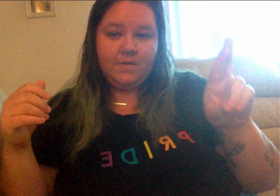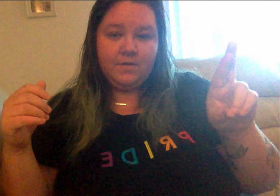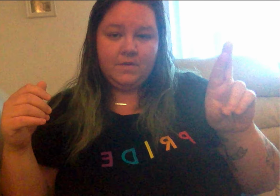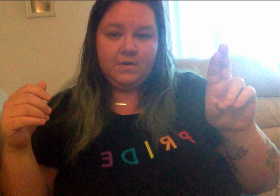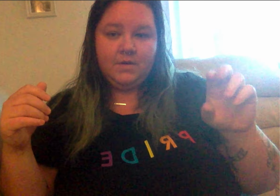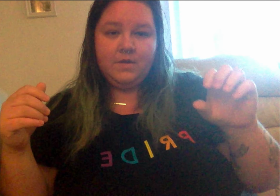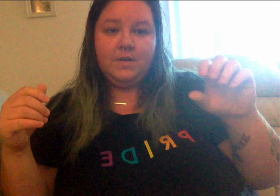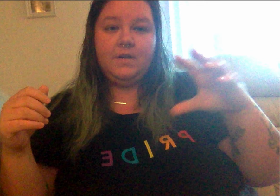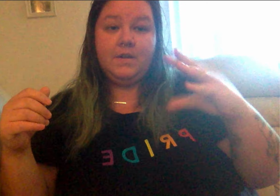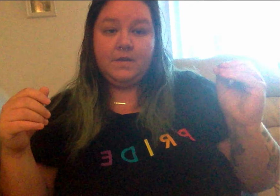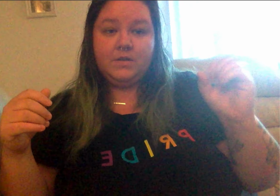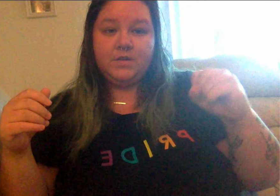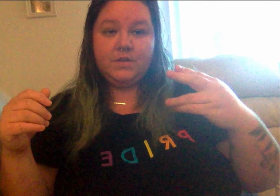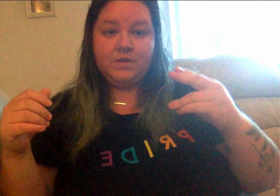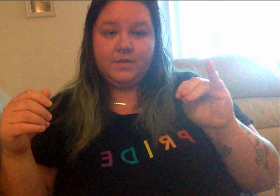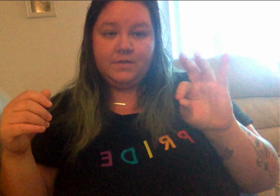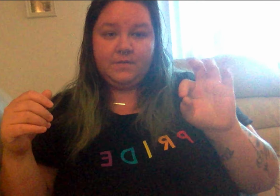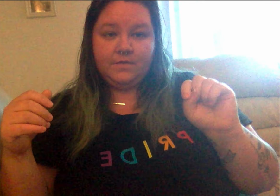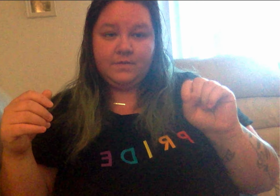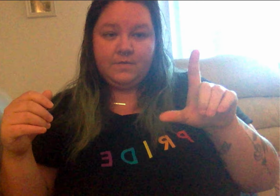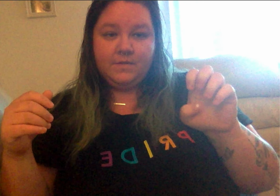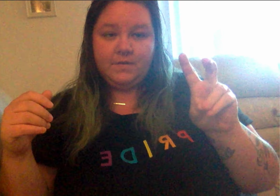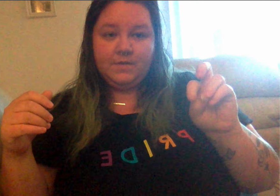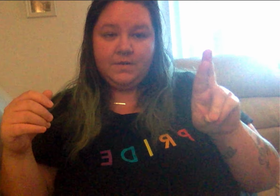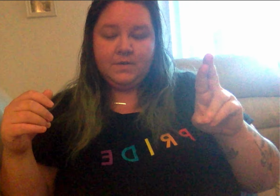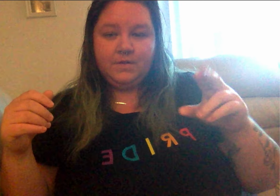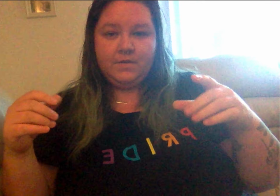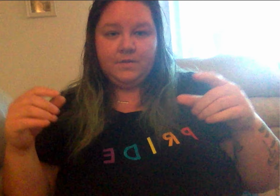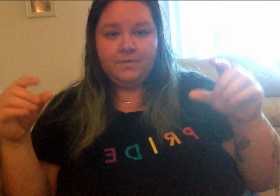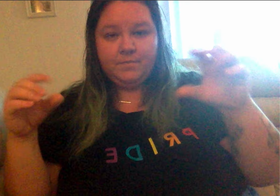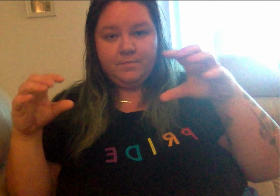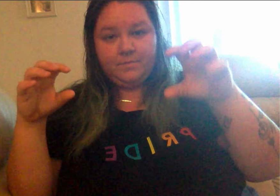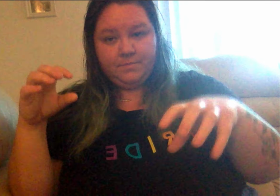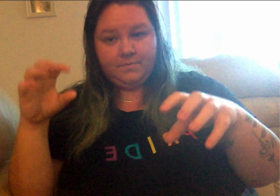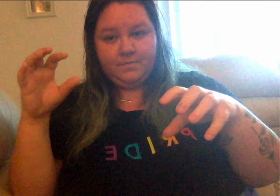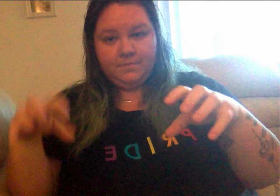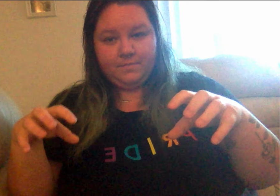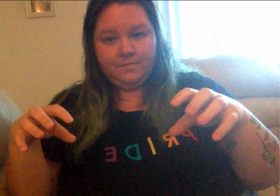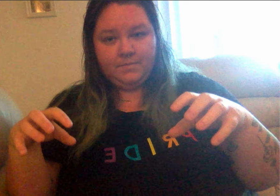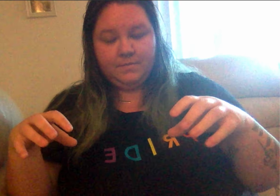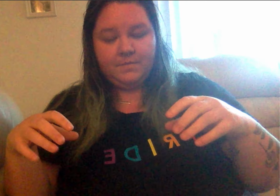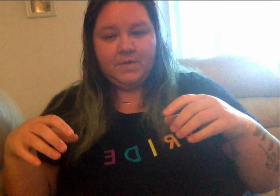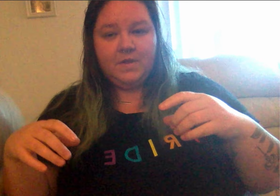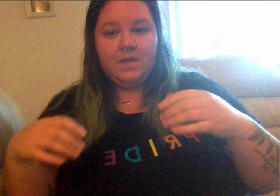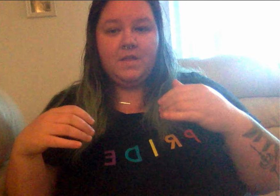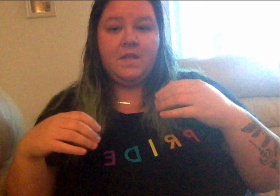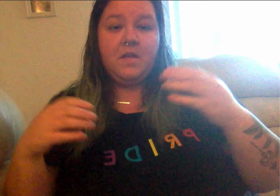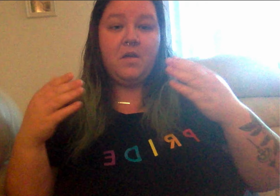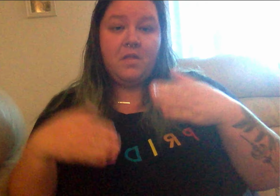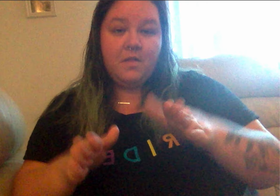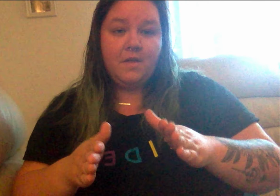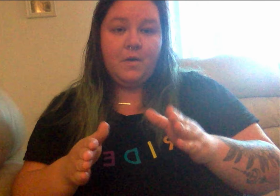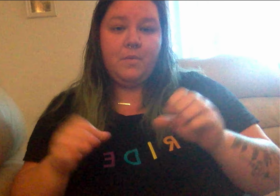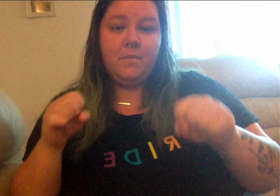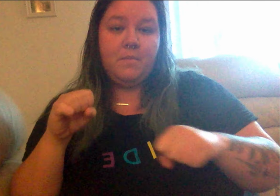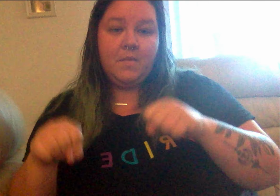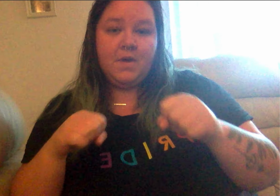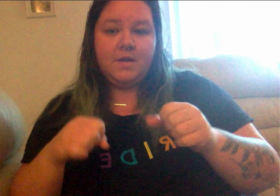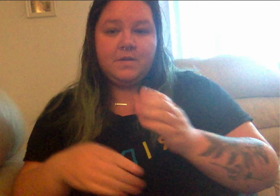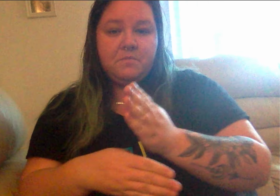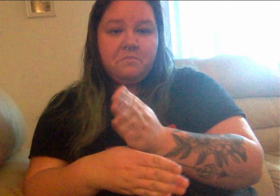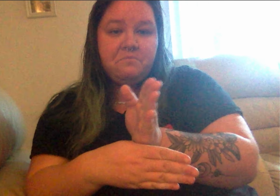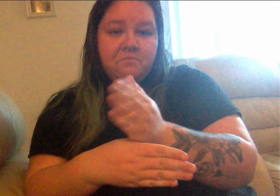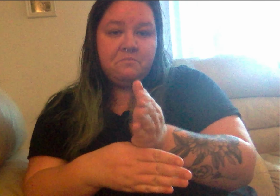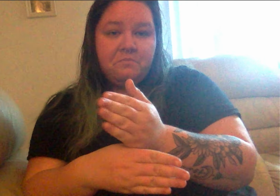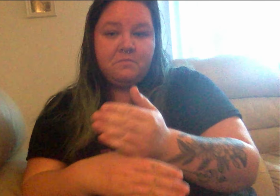stem, which is attached to the fork and will allow the bike to steer. Attached to the fork is the front